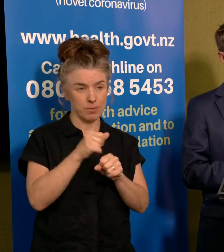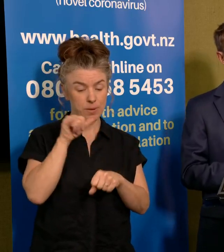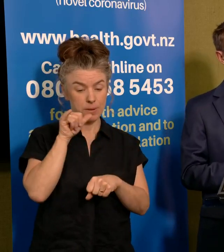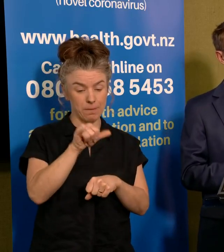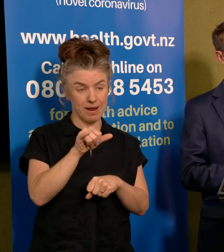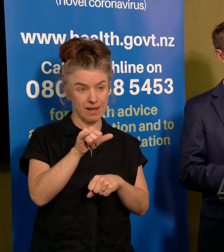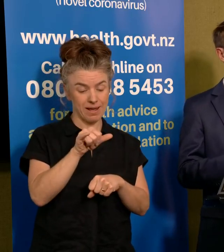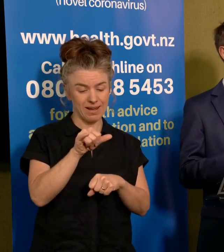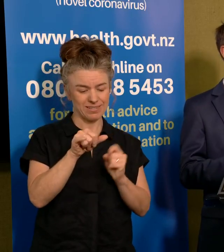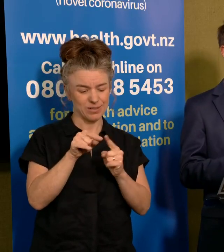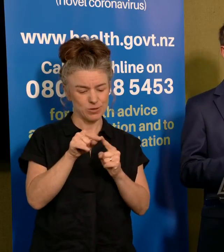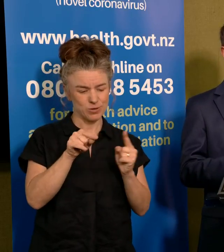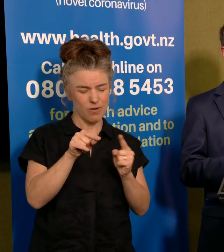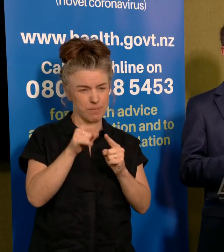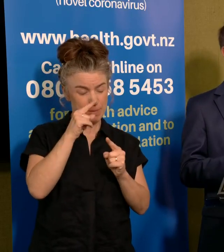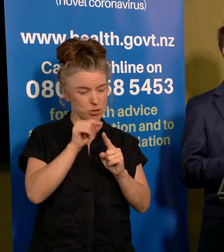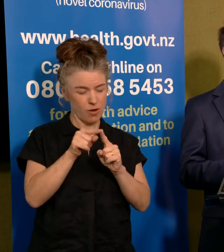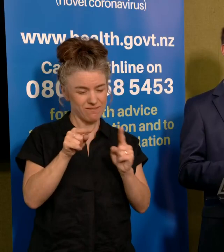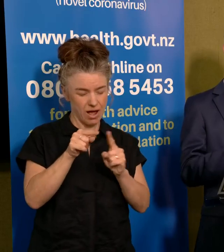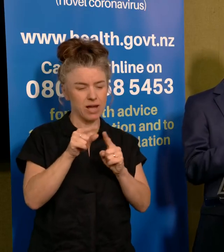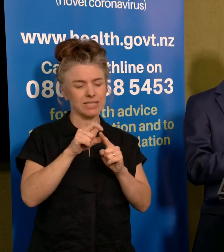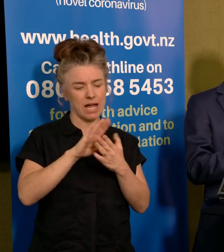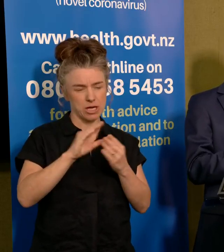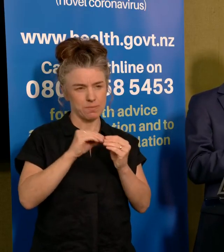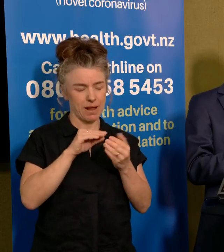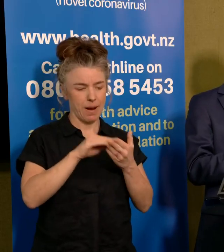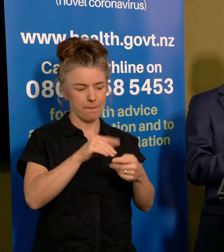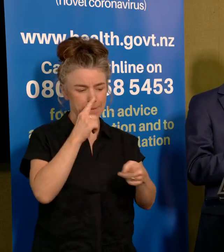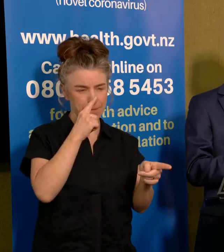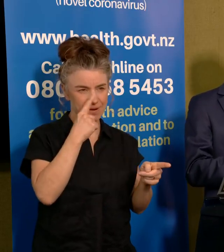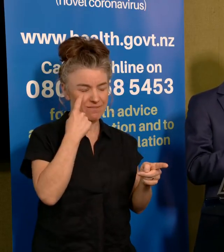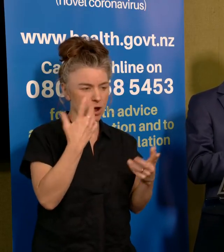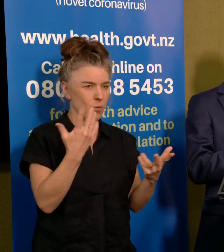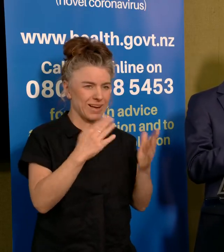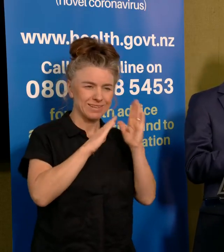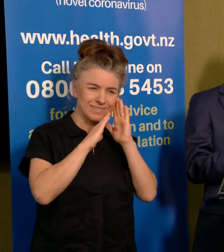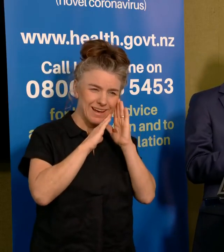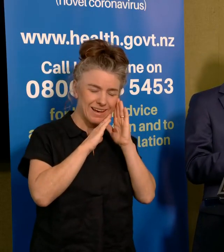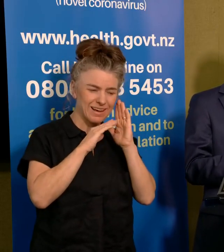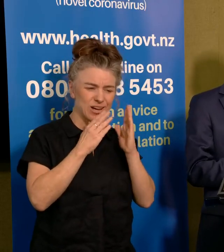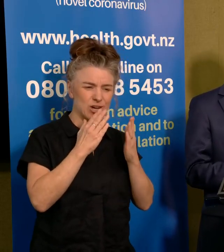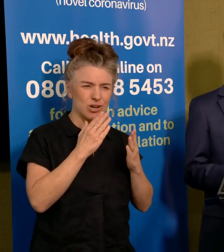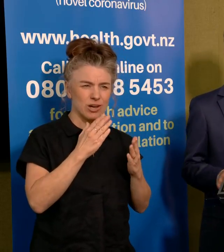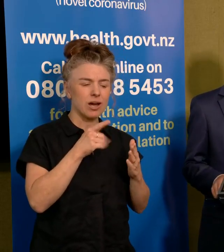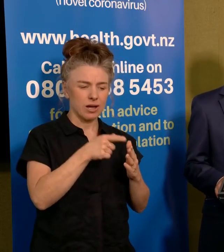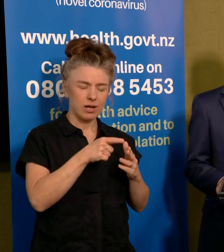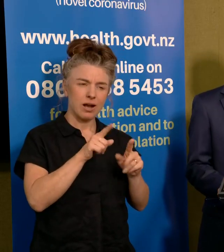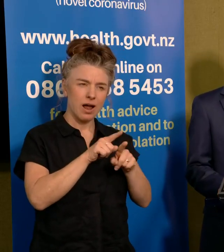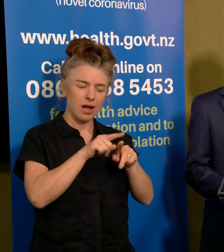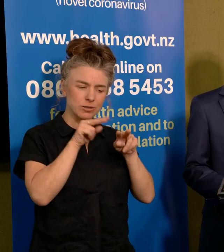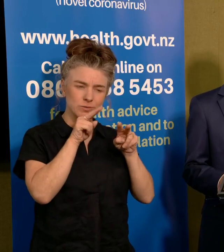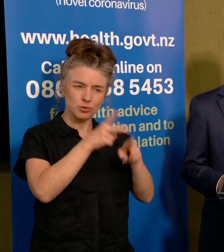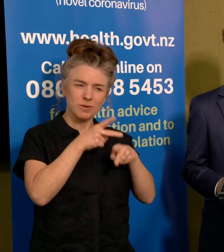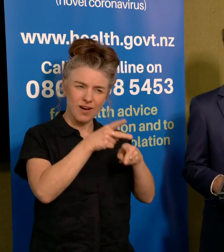case on the Emirates flight. The DHBs have helped with finding people places to stay who are under supervised